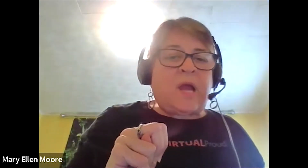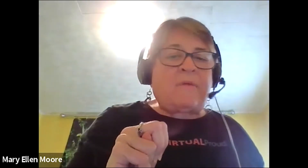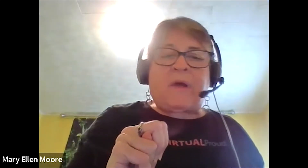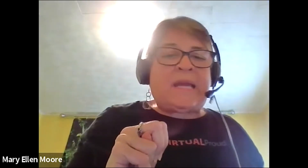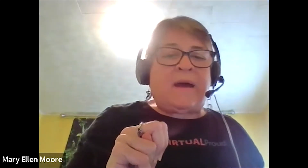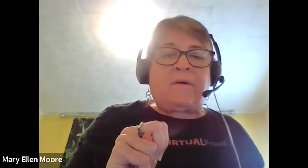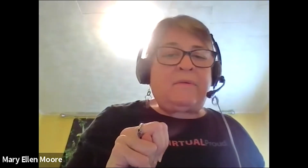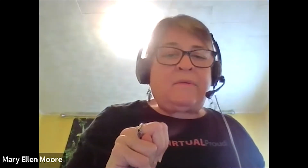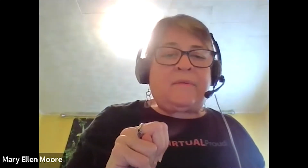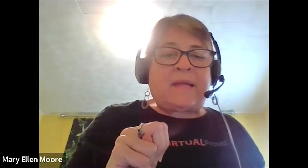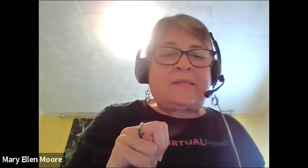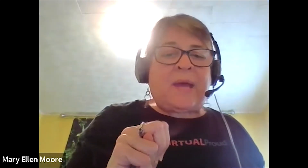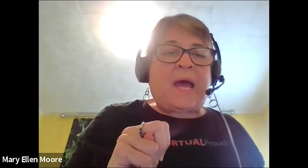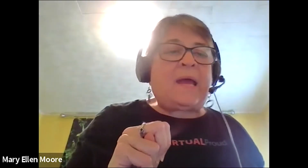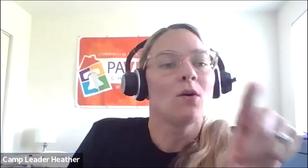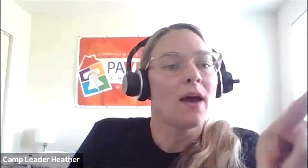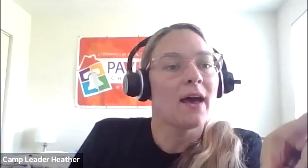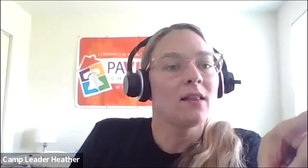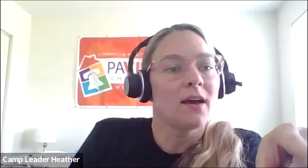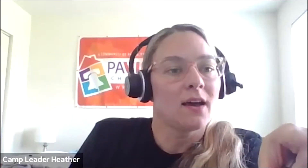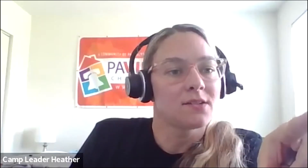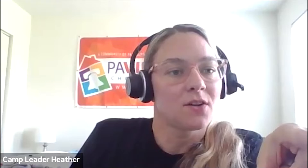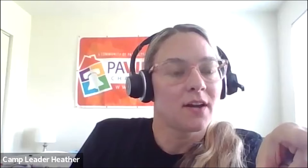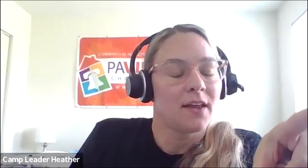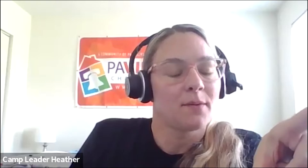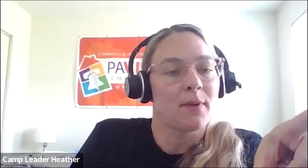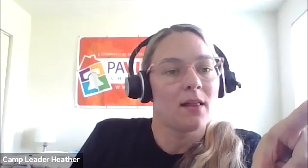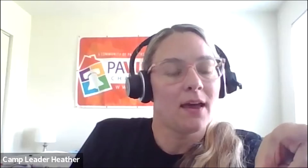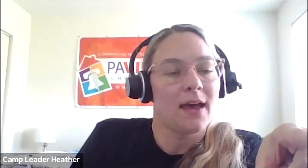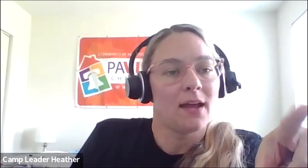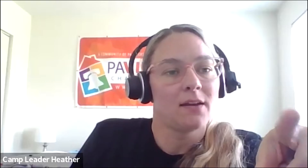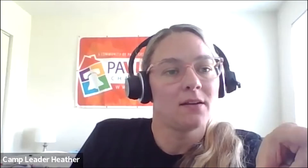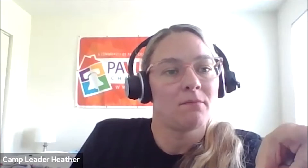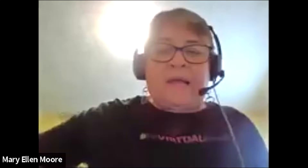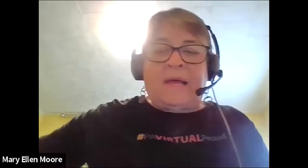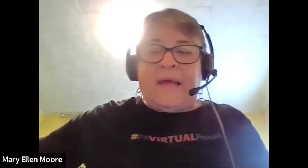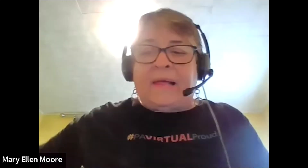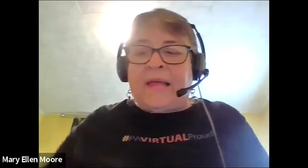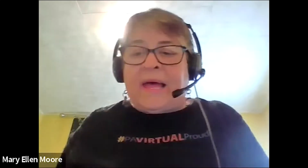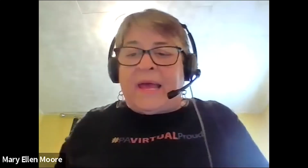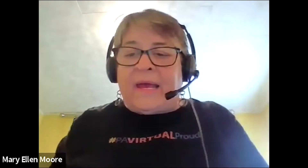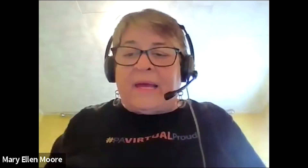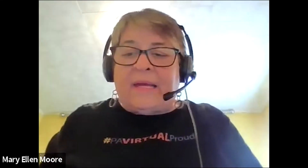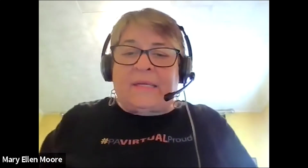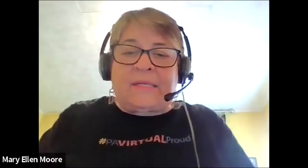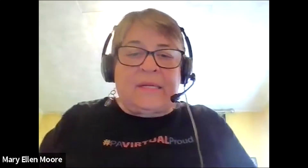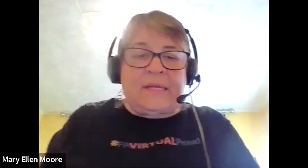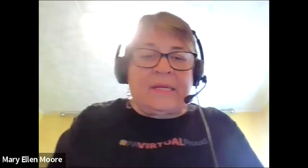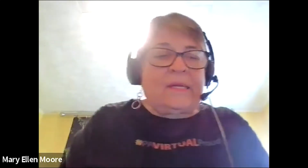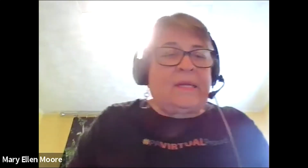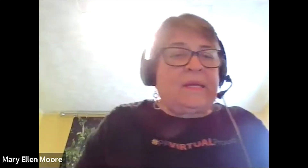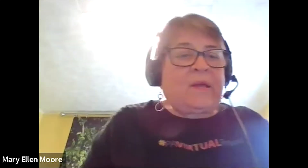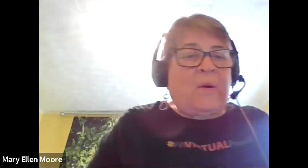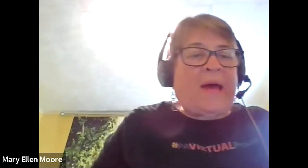right now. That's okay. I know Ella has her hand up. Ella. Okay, N. Ella, and go ahead,